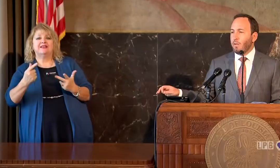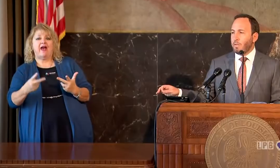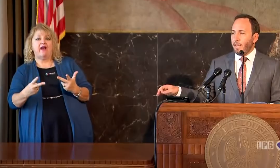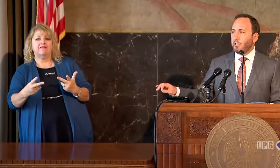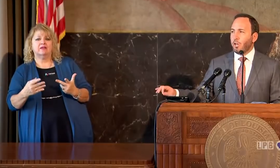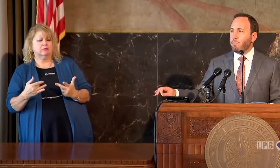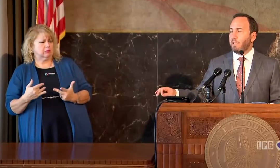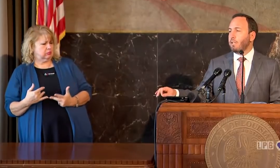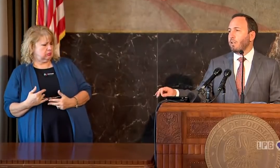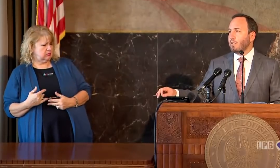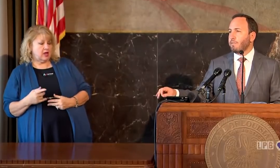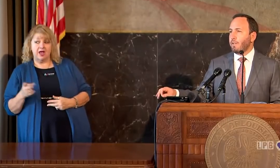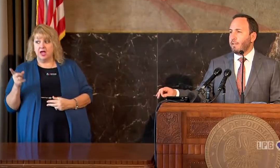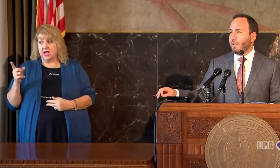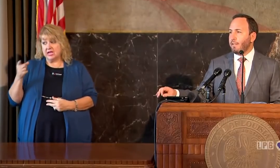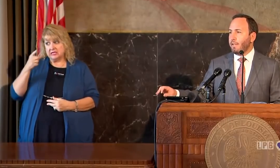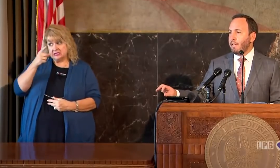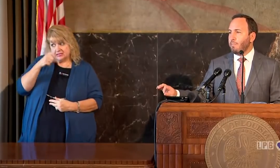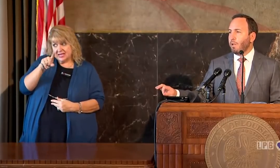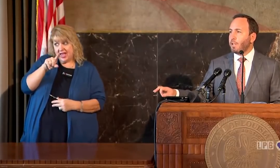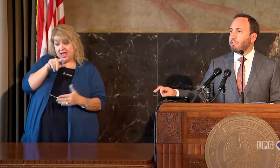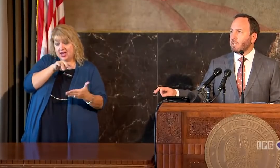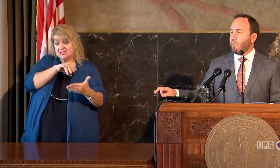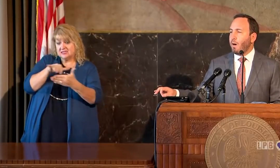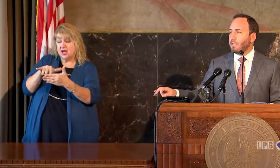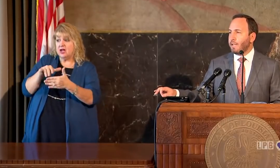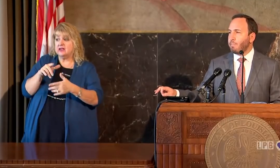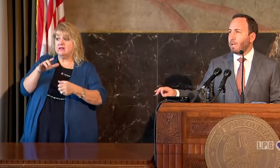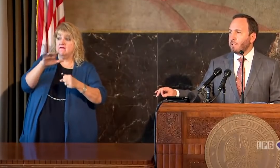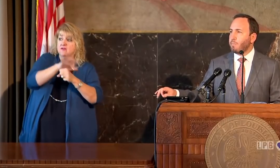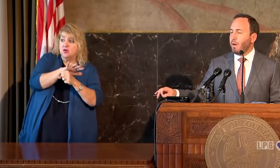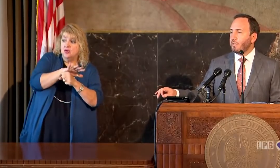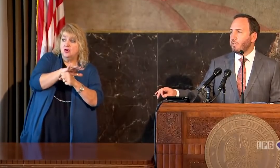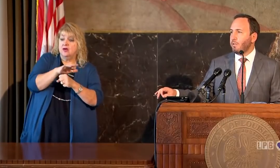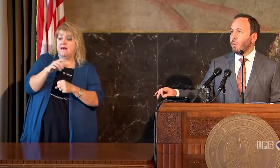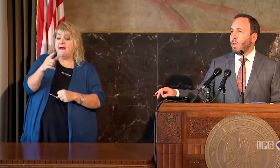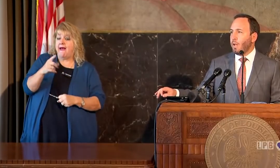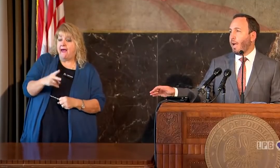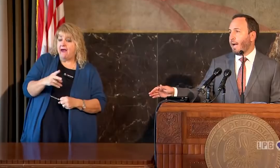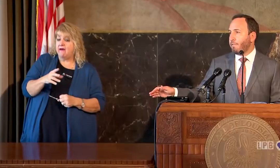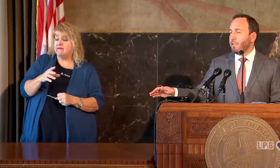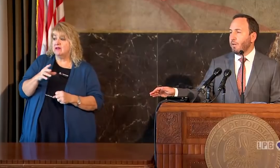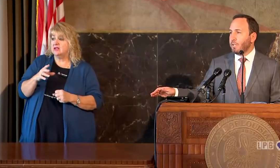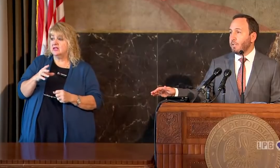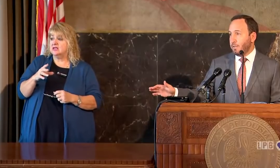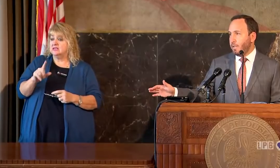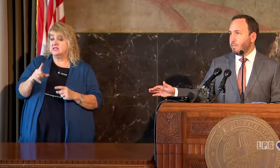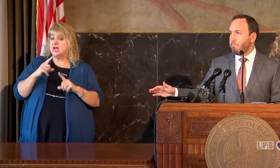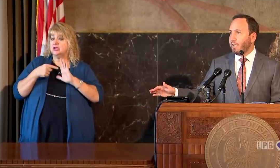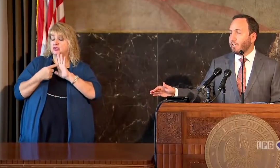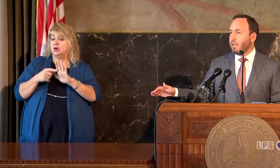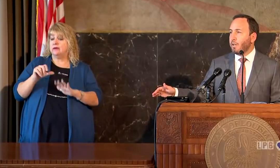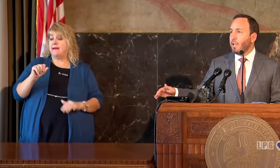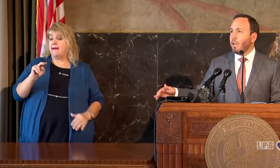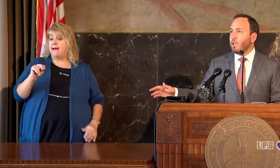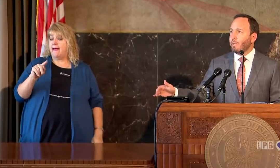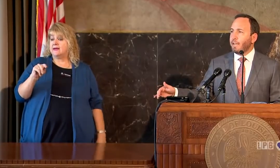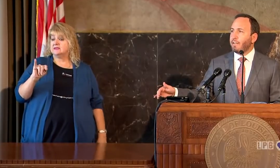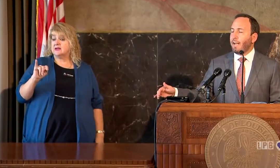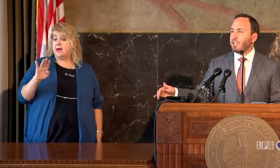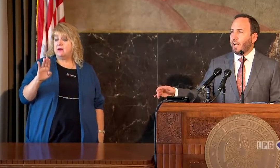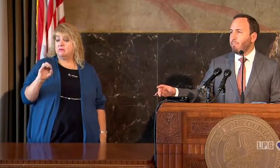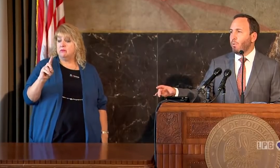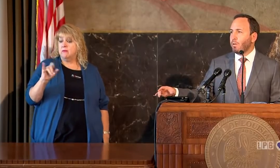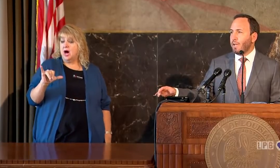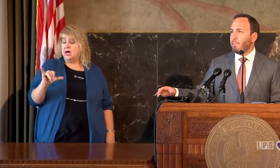that. They showed pretty conclusively that the immunologic response, the antibody response to a half dose is pretty good. You know,